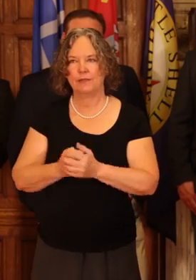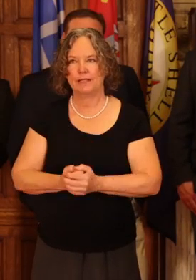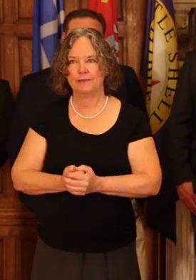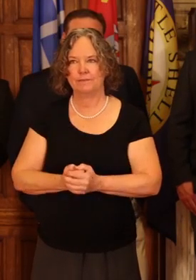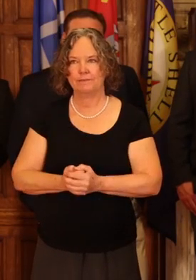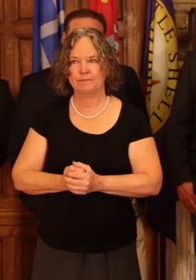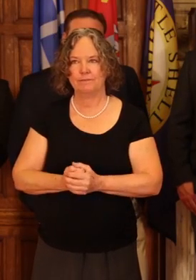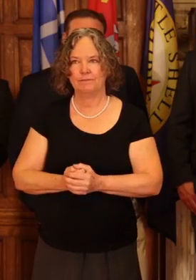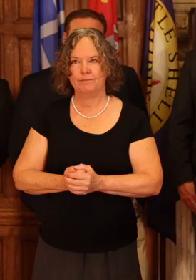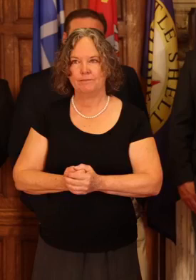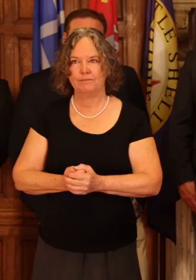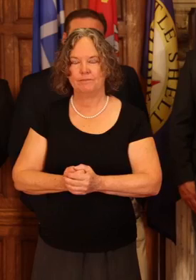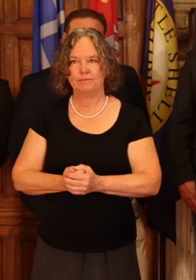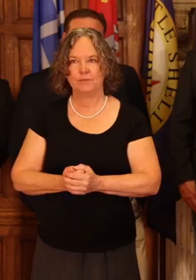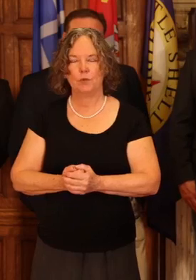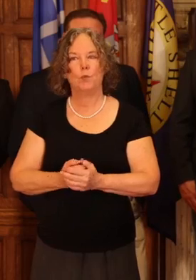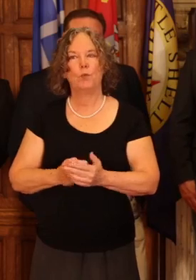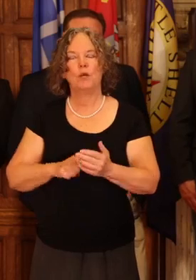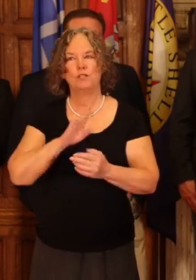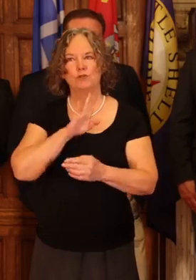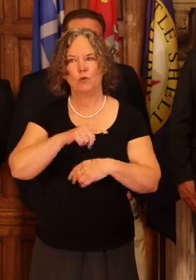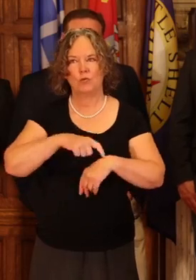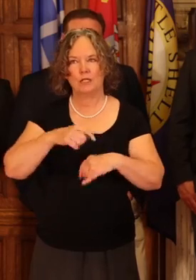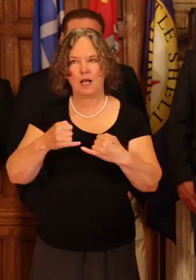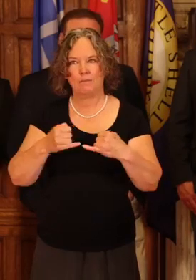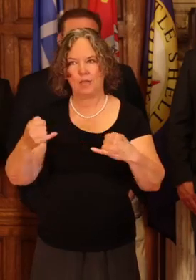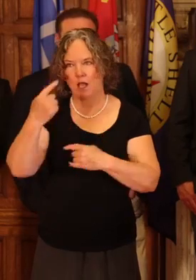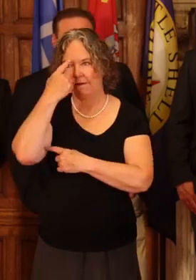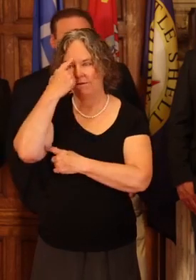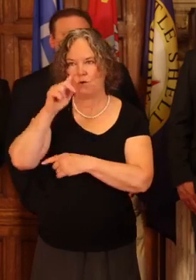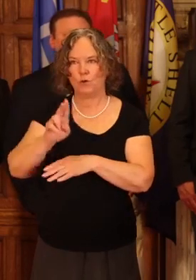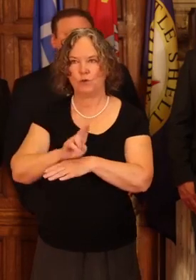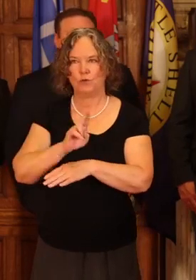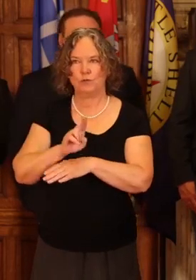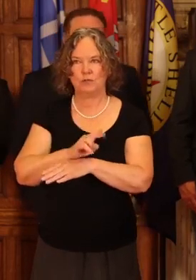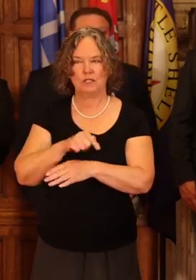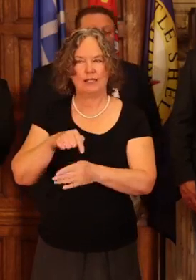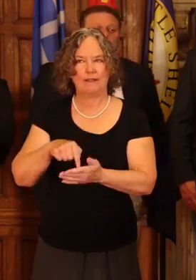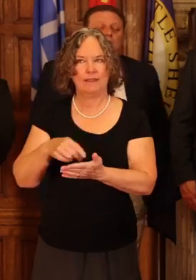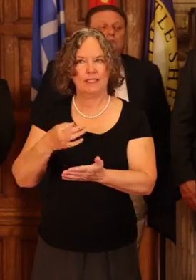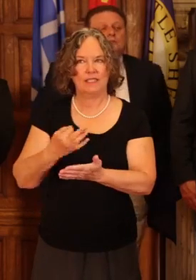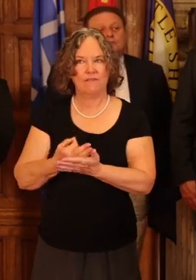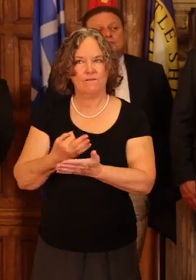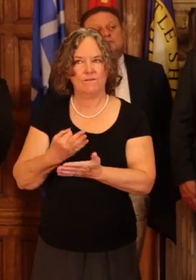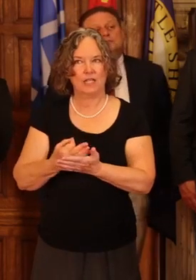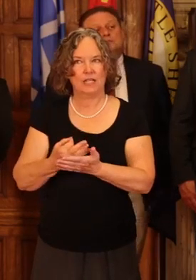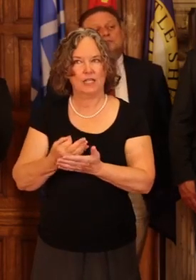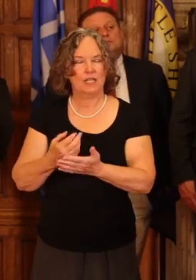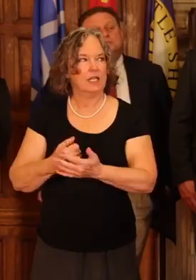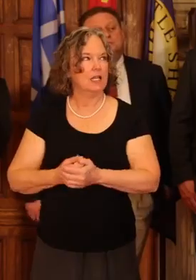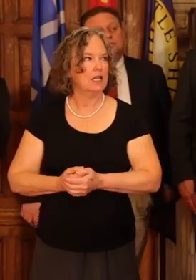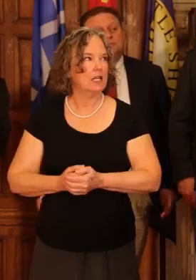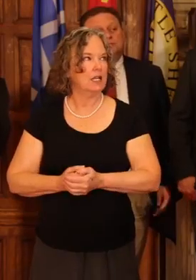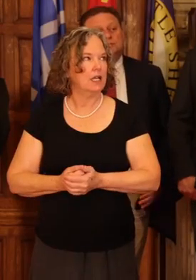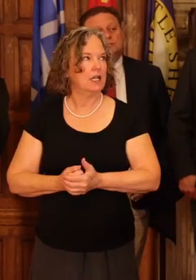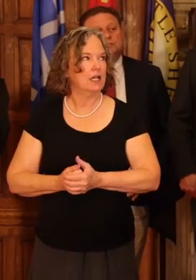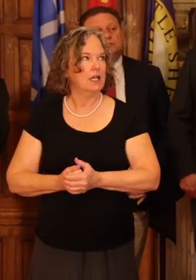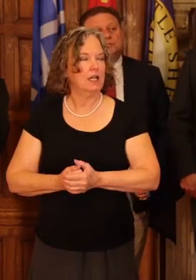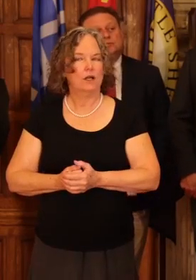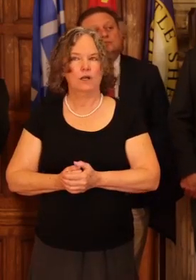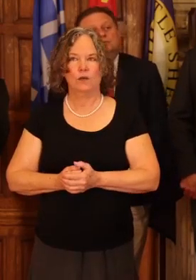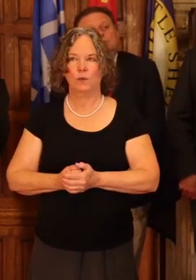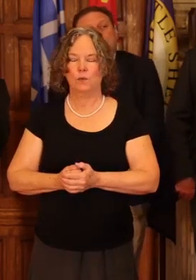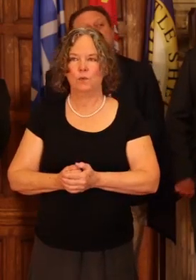curious, like what kind of your timeline is for utilizing the broadband funding, what the actual end goal is, what